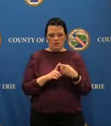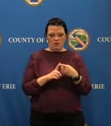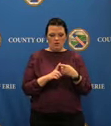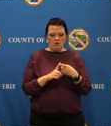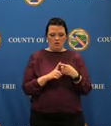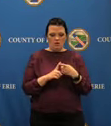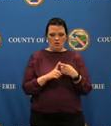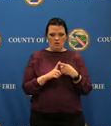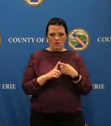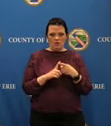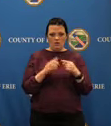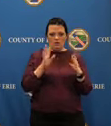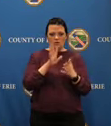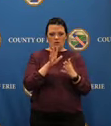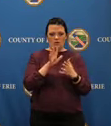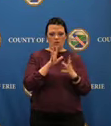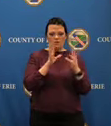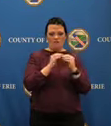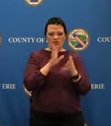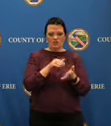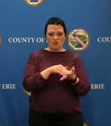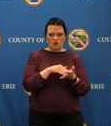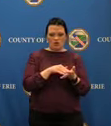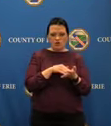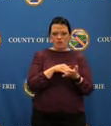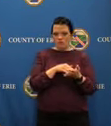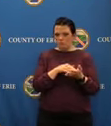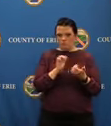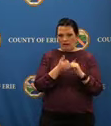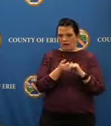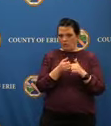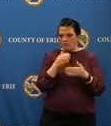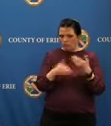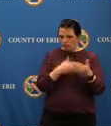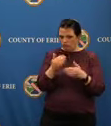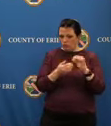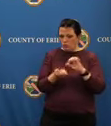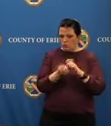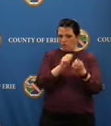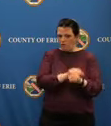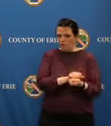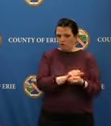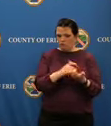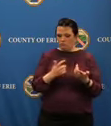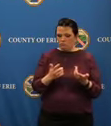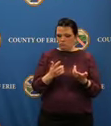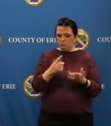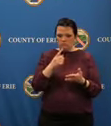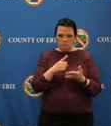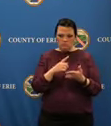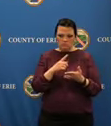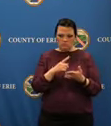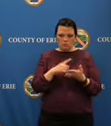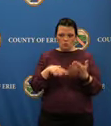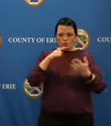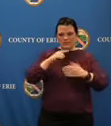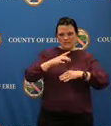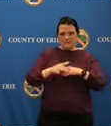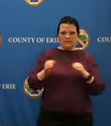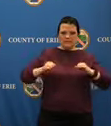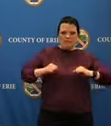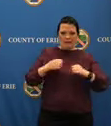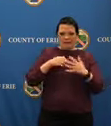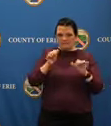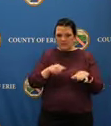the convention center, how goes the progress of converting that? What is the space potentially in